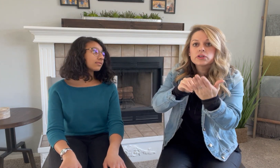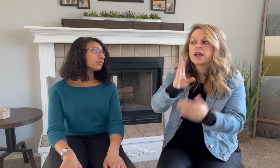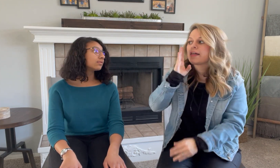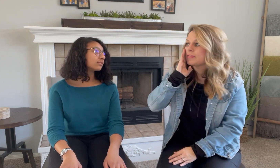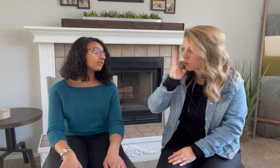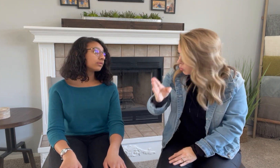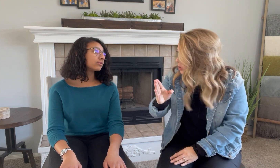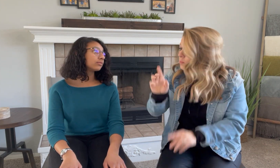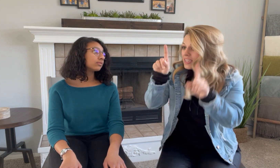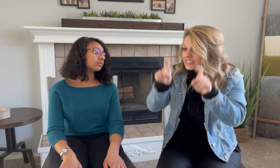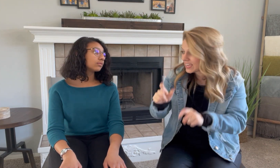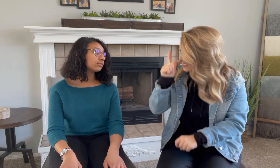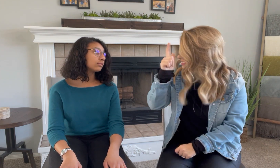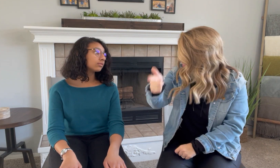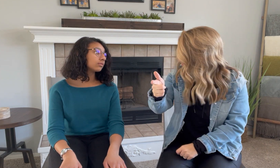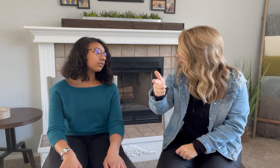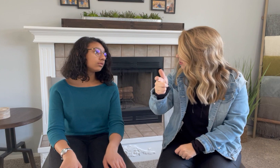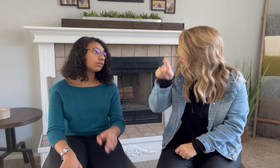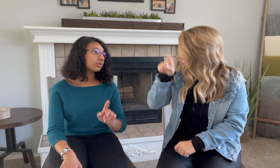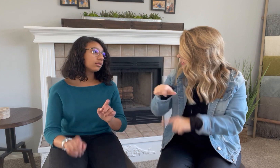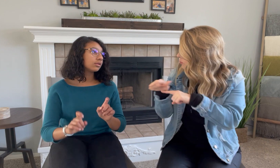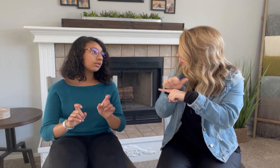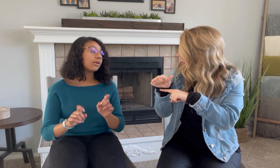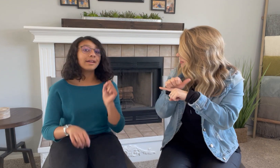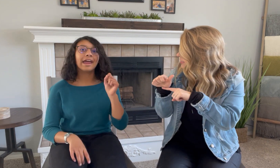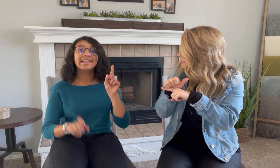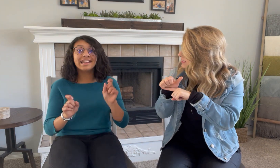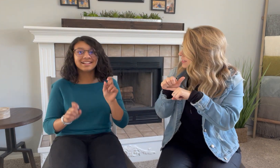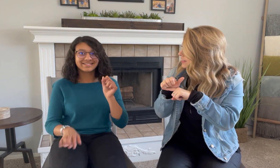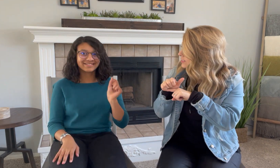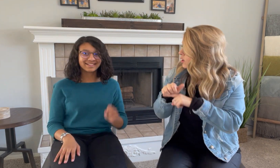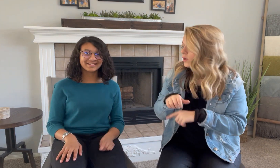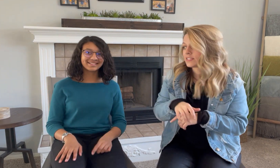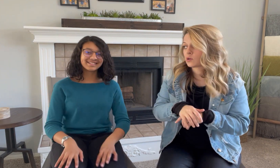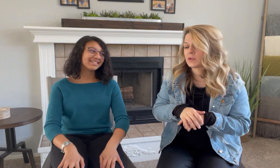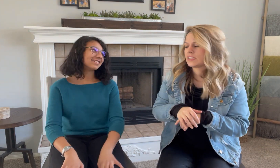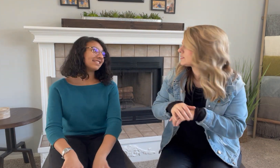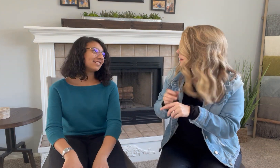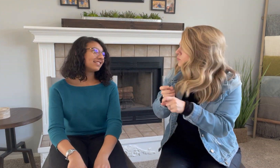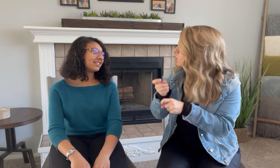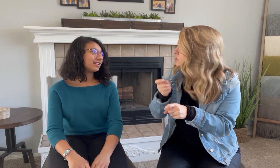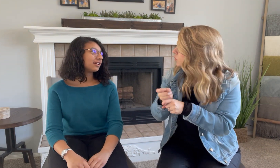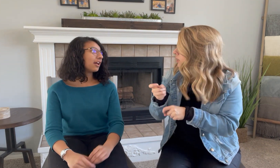learned. There will be a test later, so you need to practice. Oh yes, there will be a test. I'm totally joking.